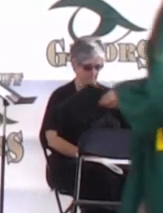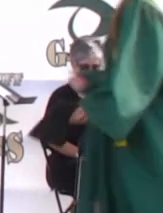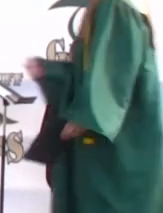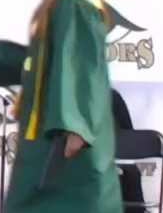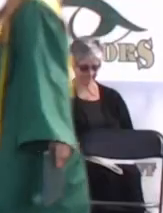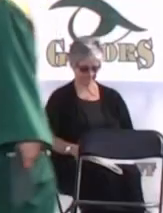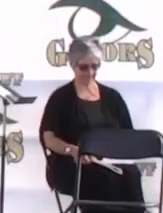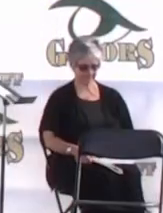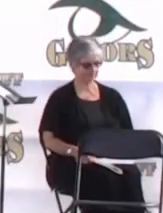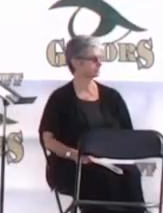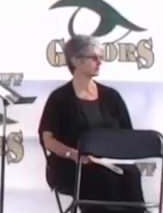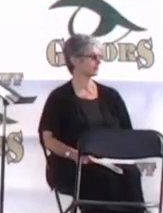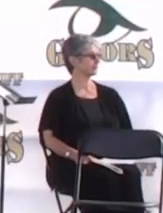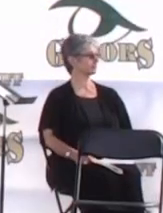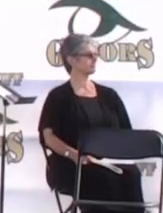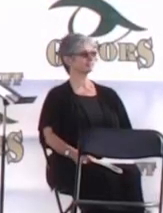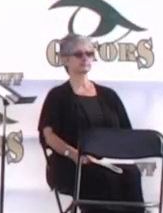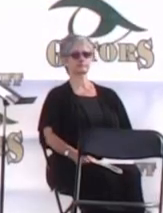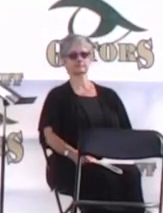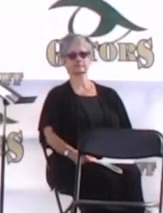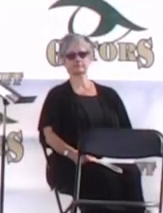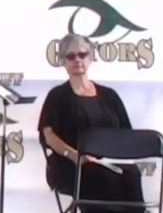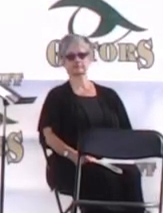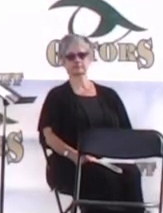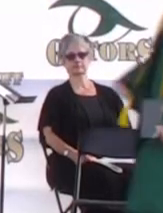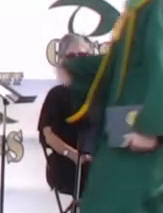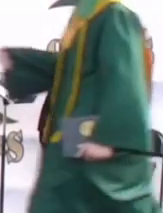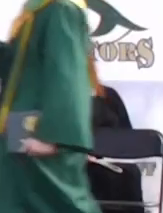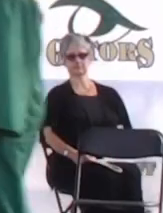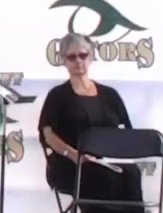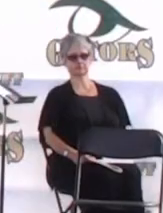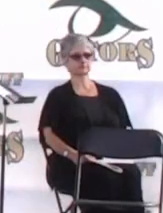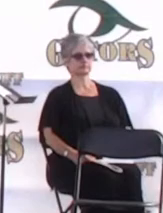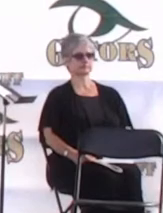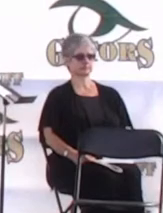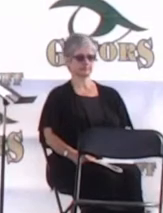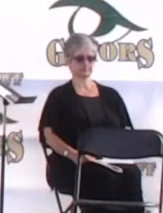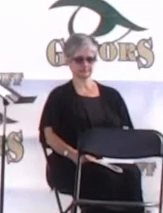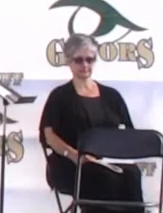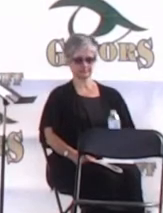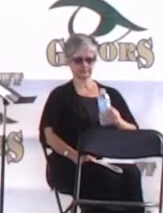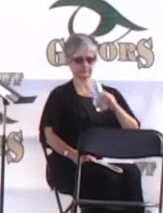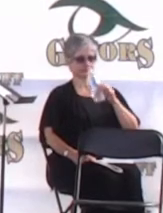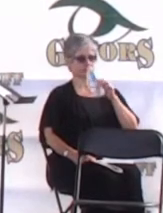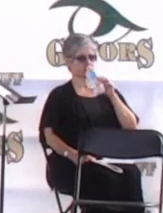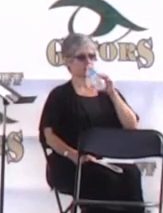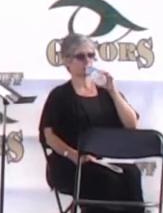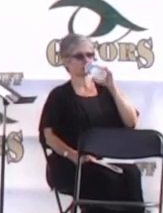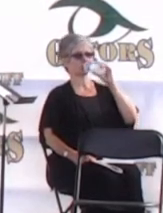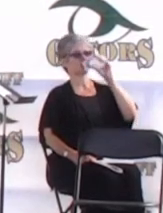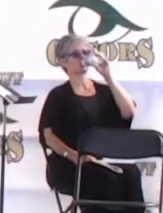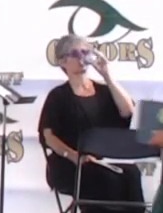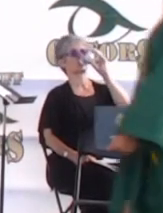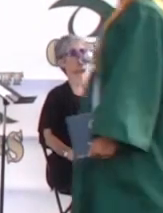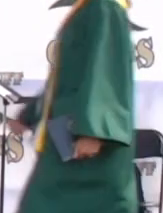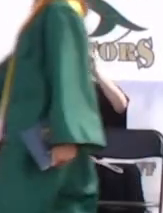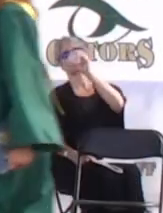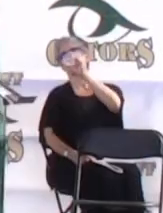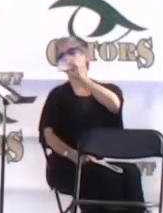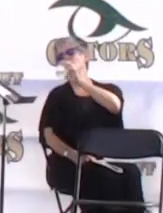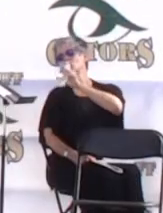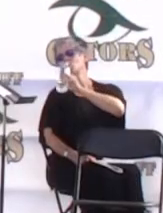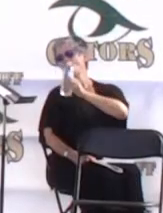graduate. Maria Vitflana Sirkuskitskina, honor graduate. Alina Catherine Stark, honor